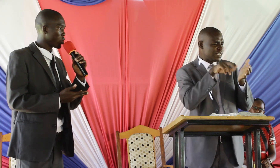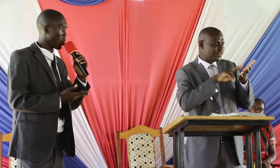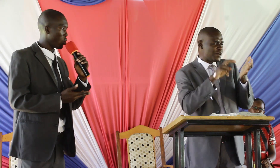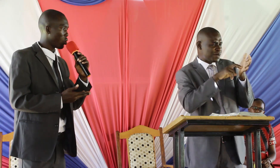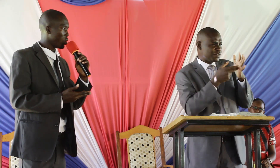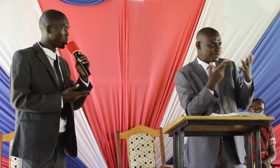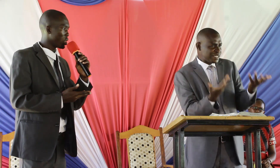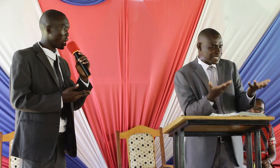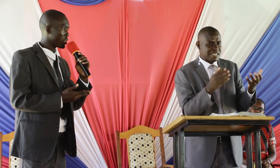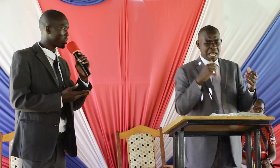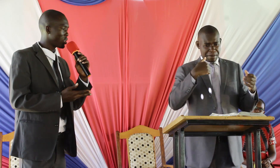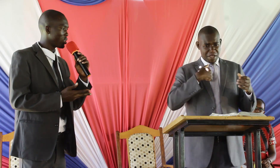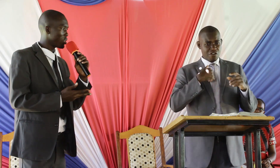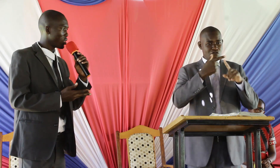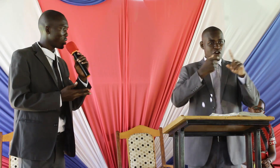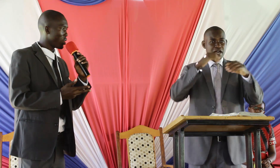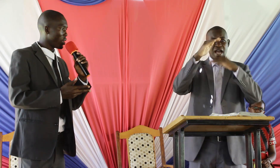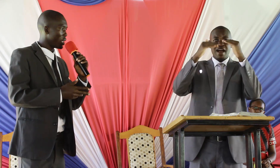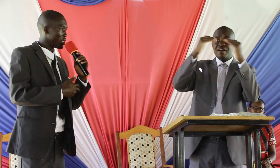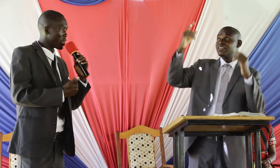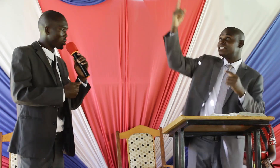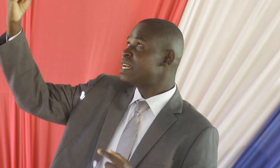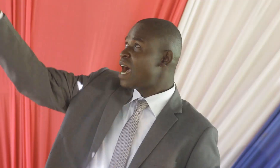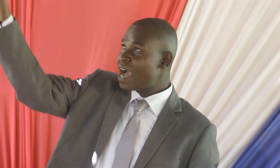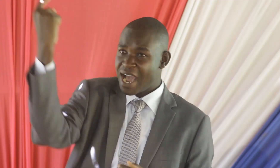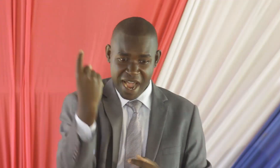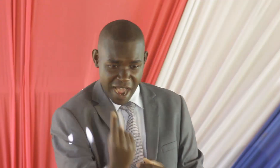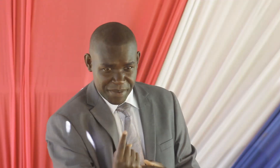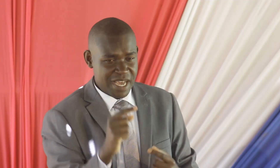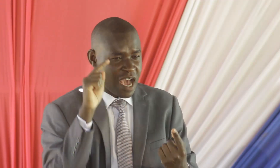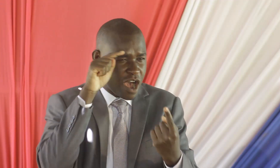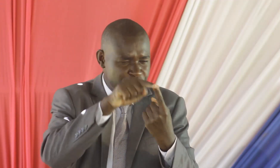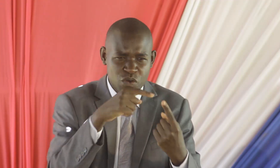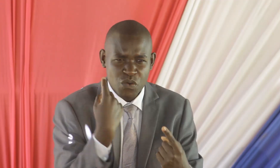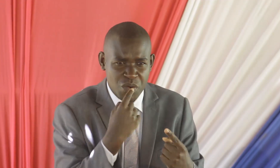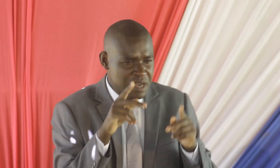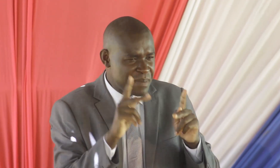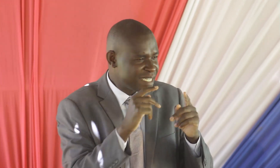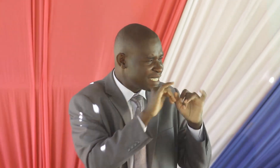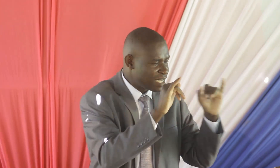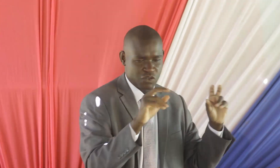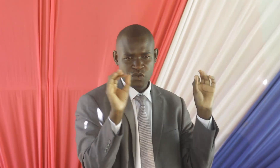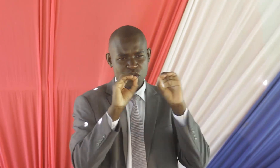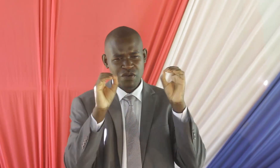if you know that it has got a meaning. I will come